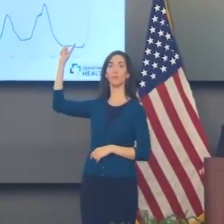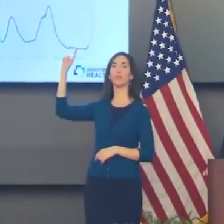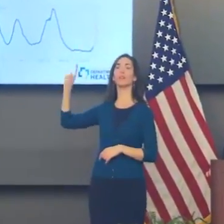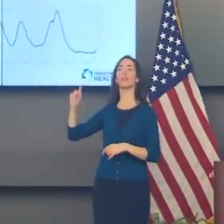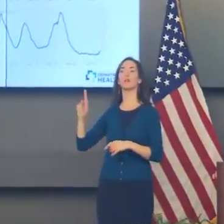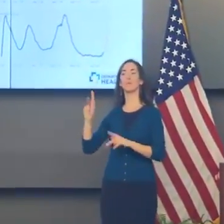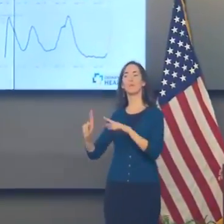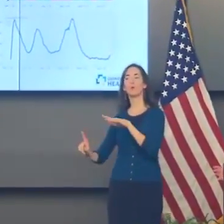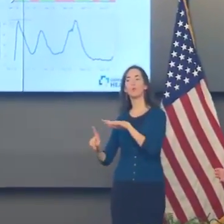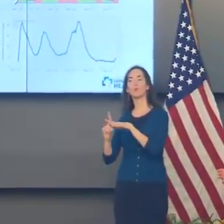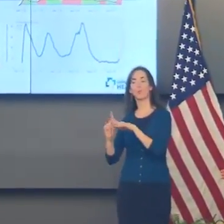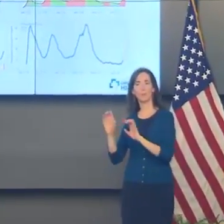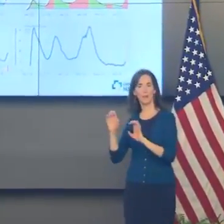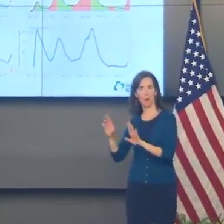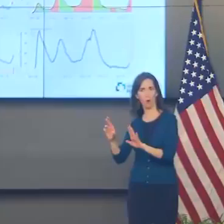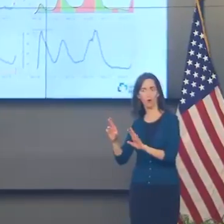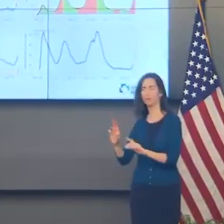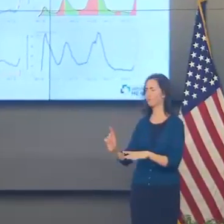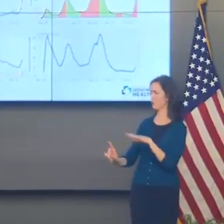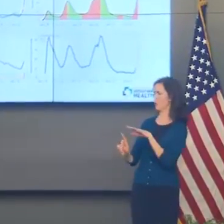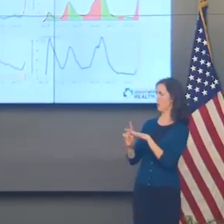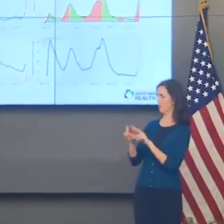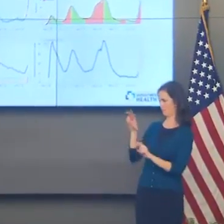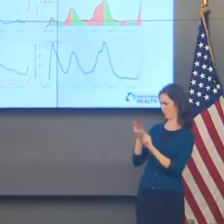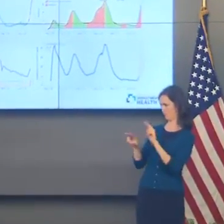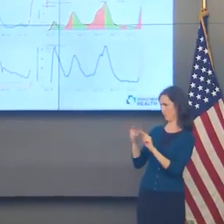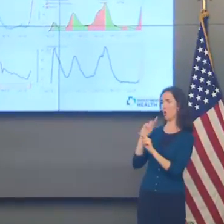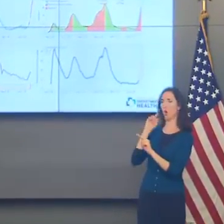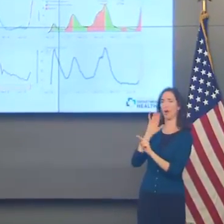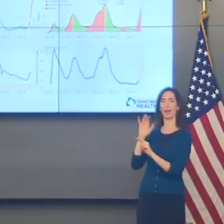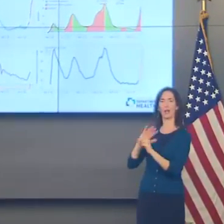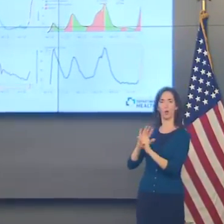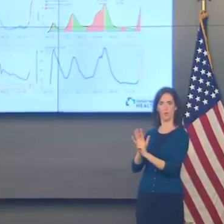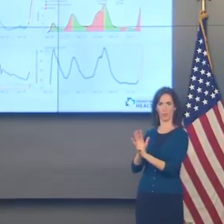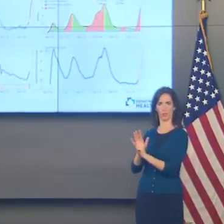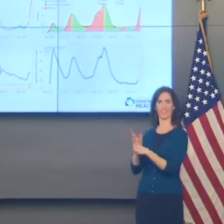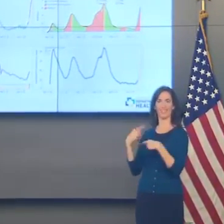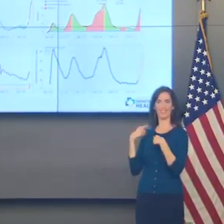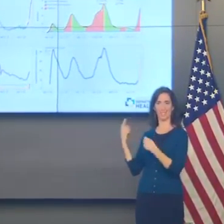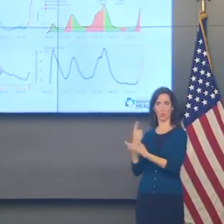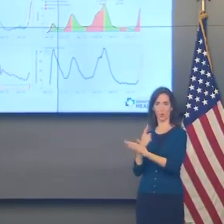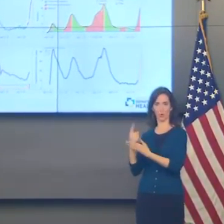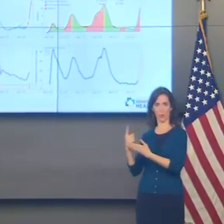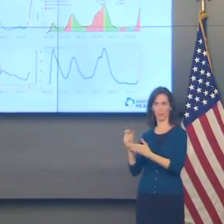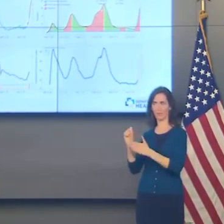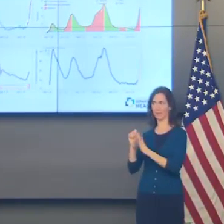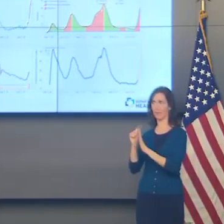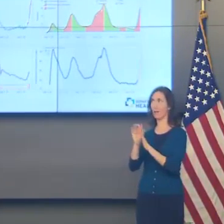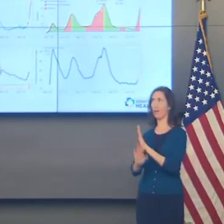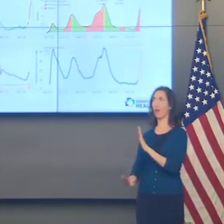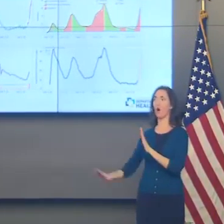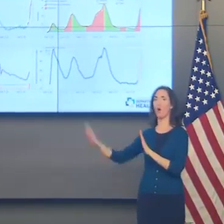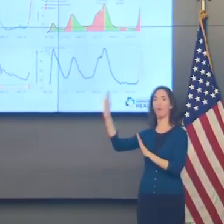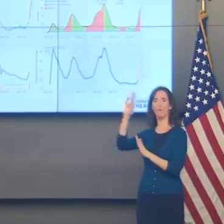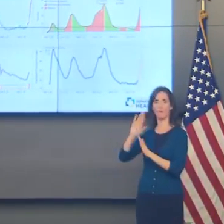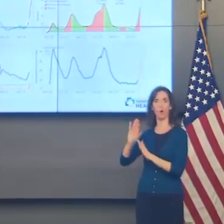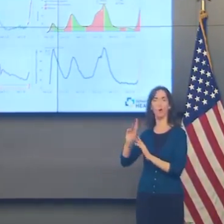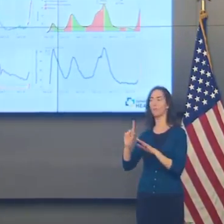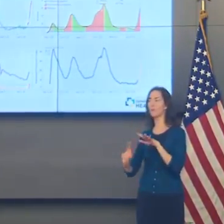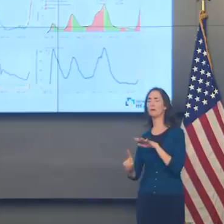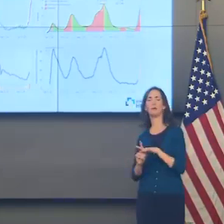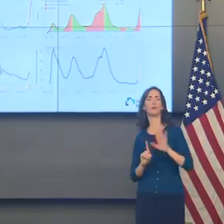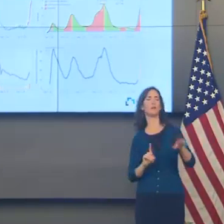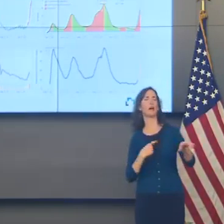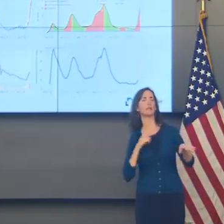is the percent of ER visits this past week in the state that are attributable to people seeking